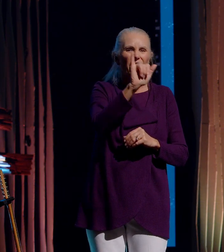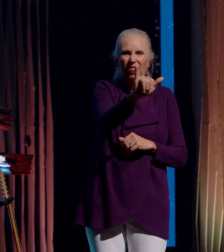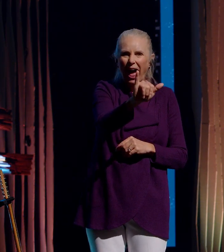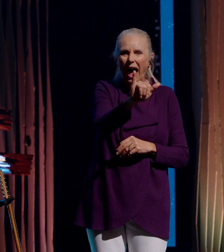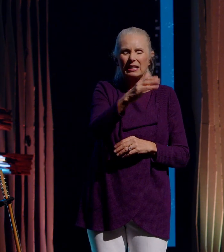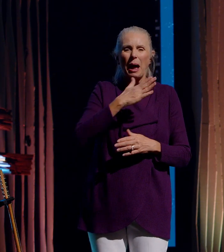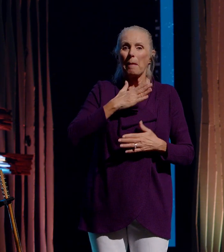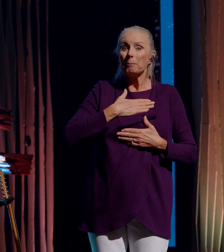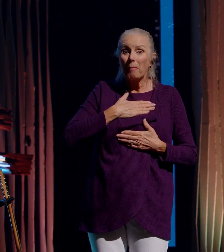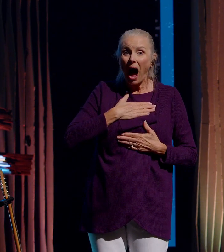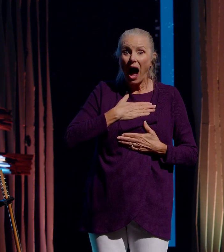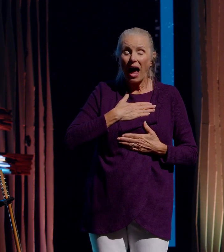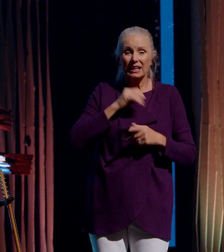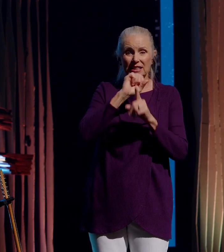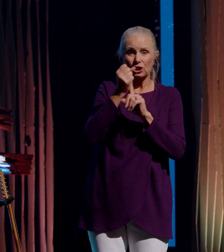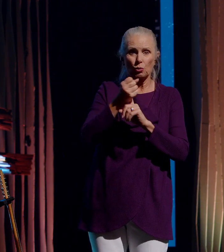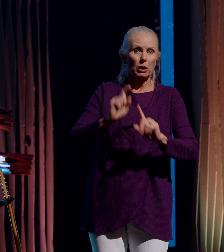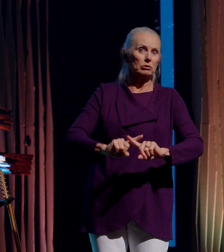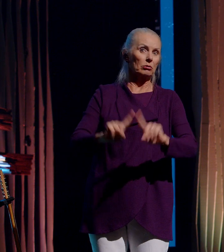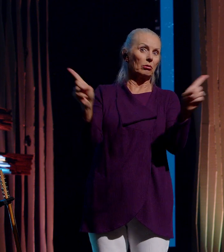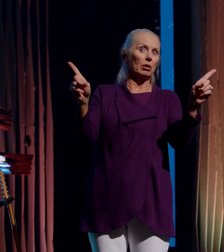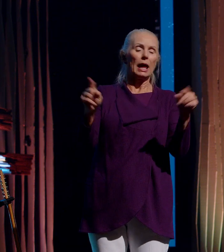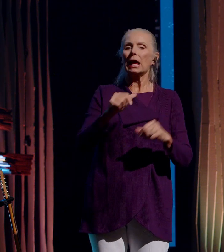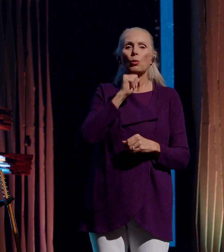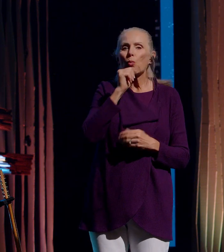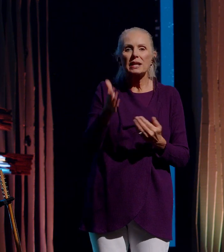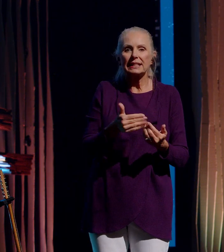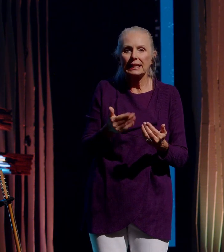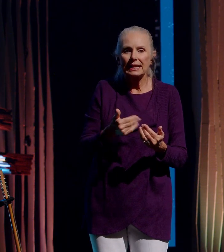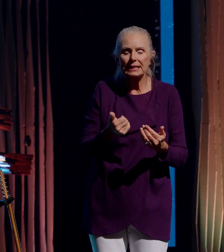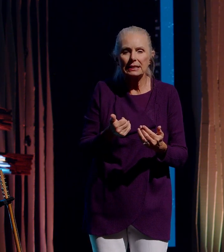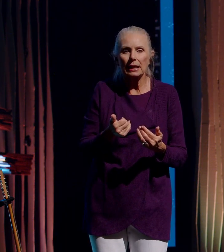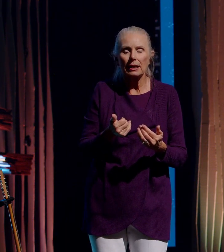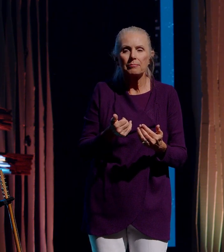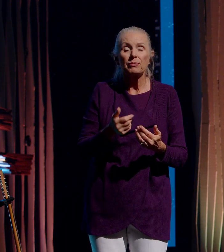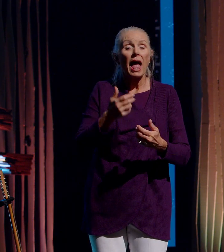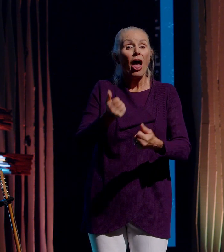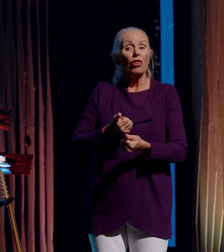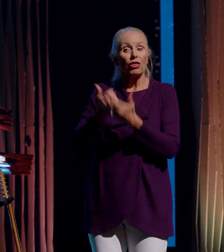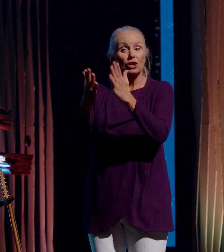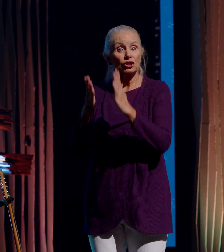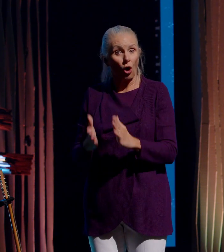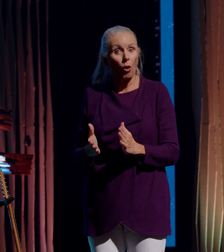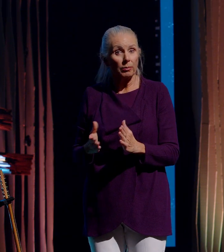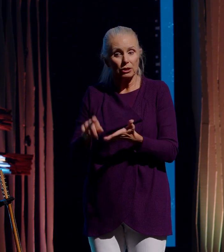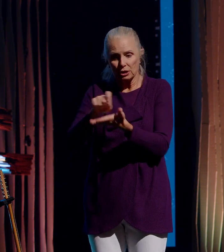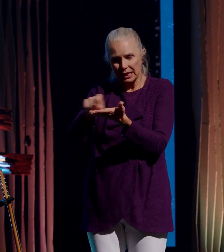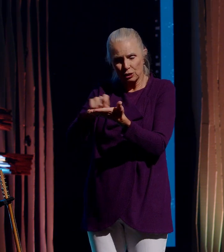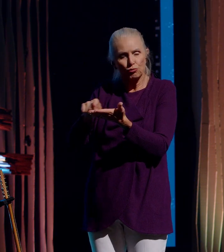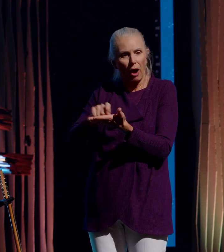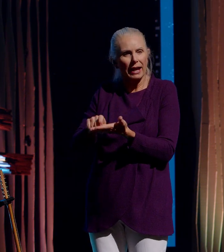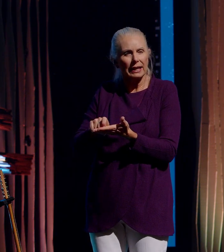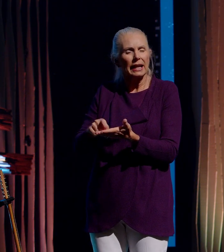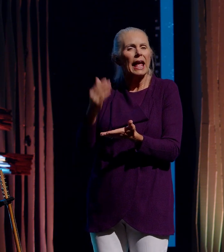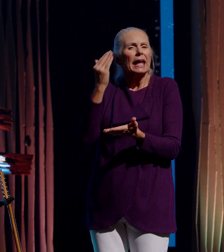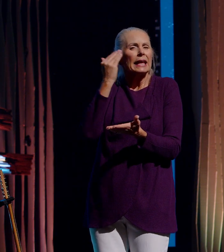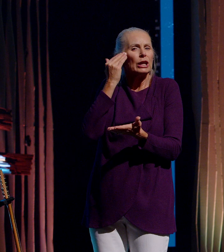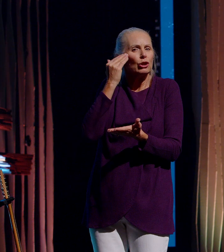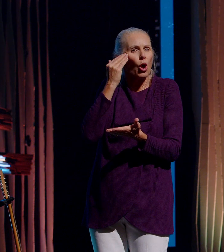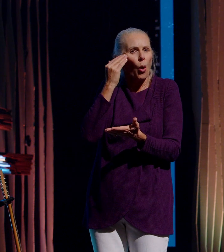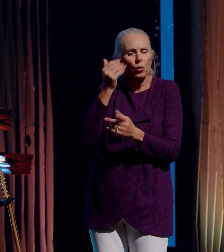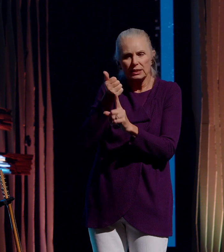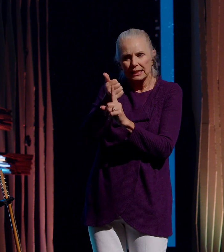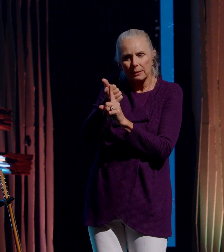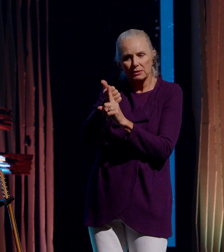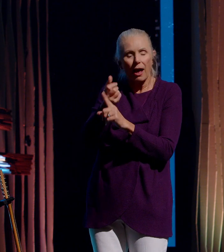I was going through, you wouldn't say it was all that easy. You know, as the psalmist sings this song, it's as if he knew others or even he